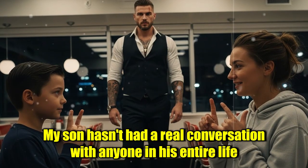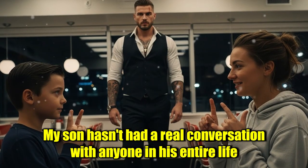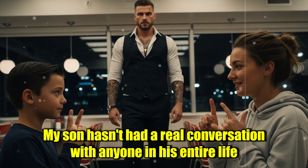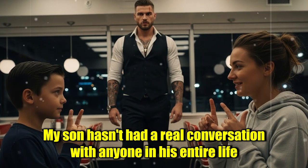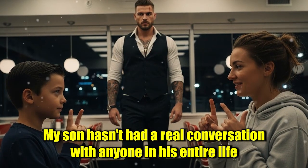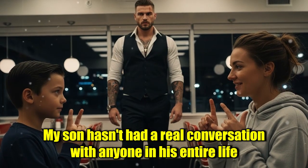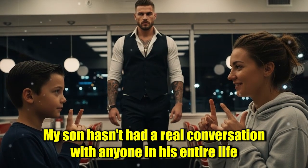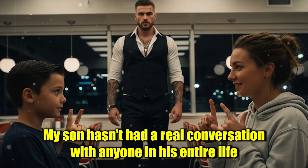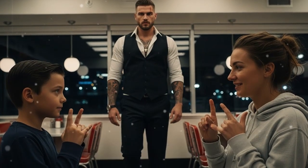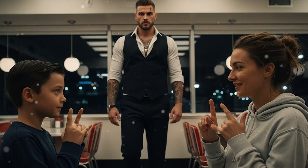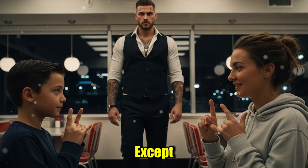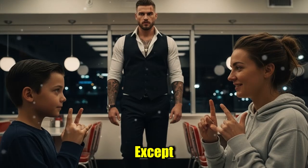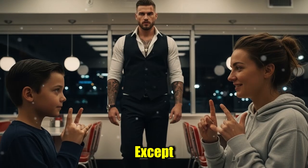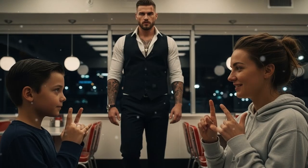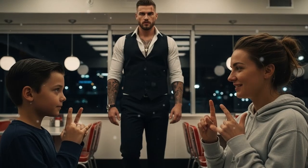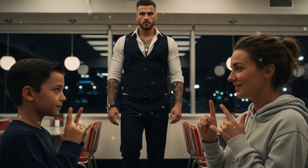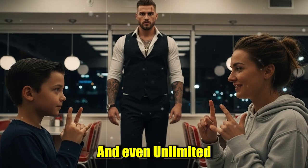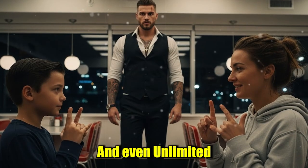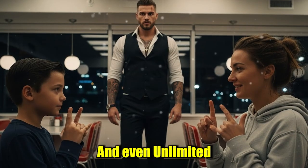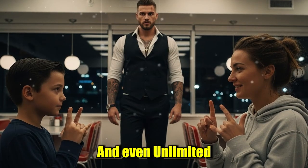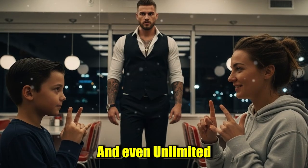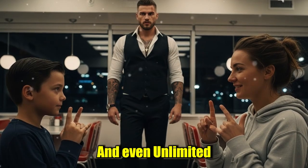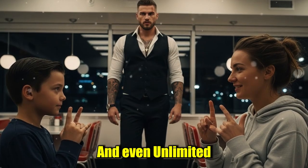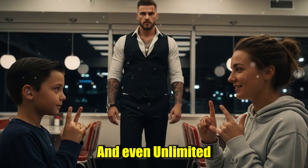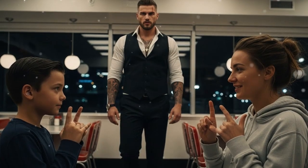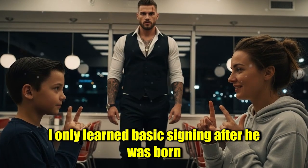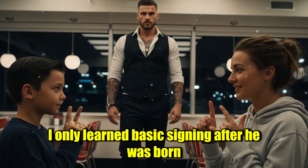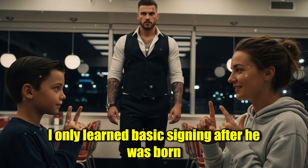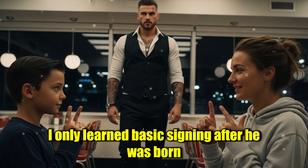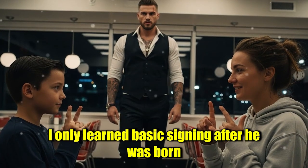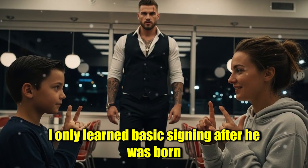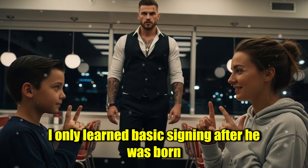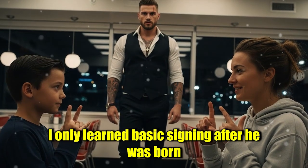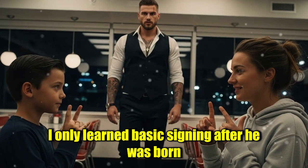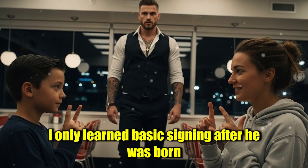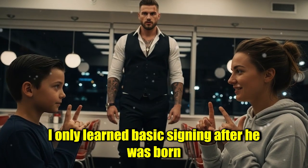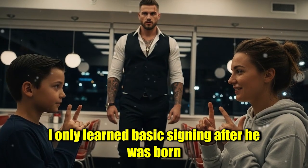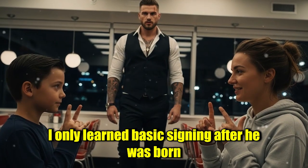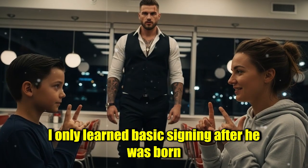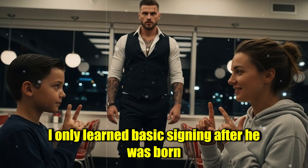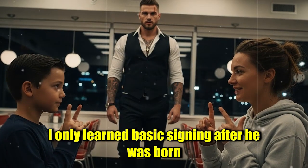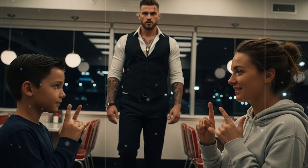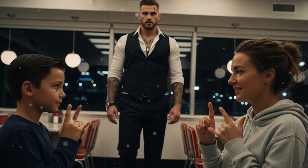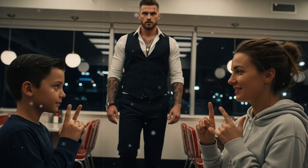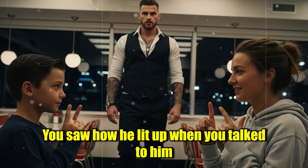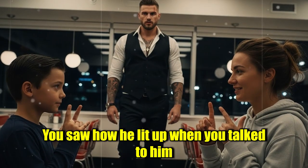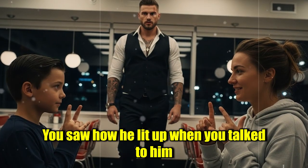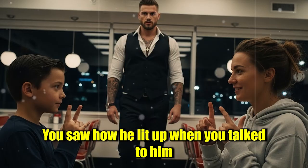anyone in his entire life except me. And even I'm limited. I only learned basic signing after he was born. You saw how he